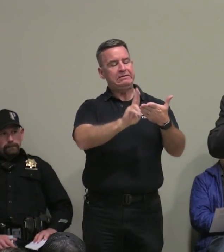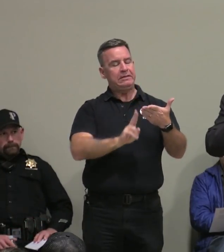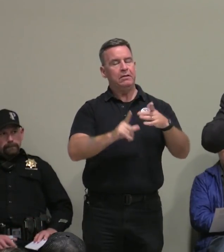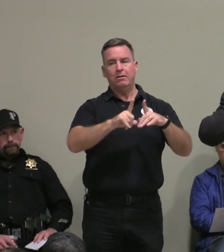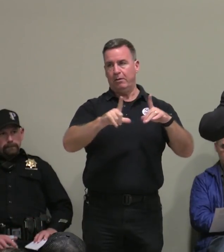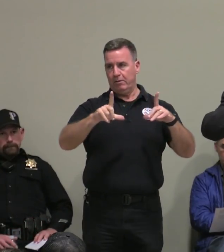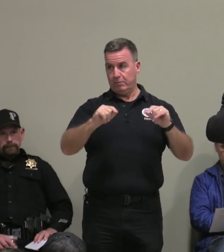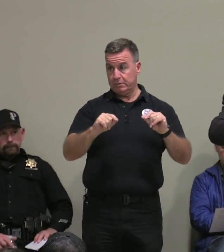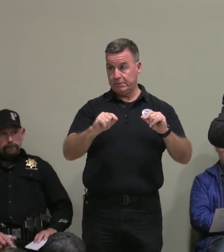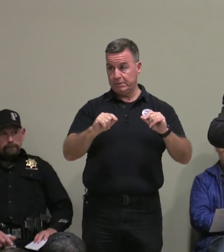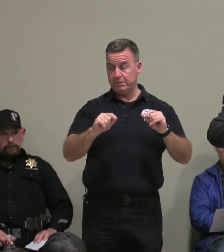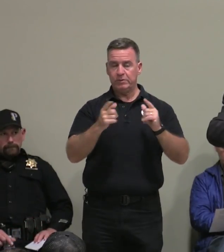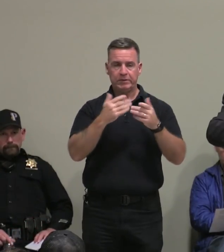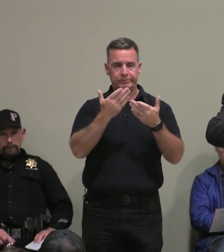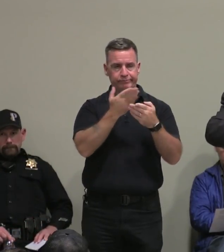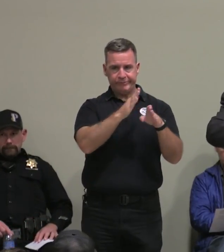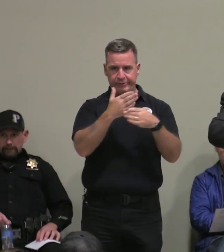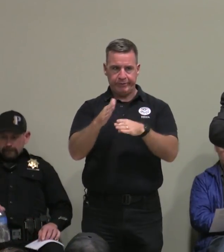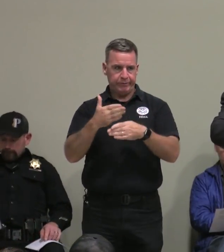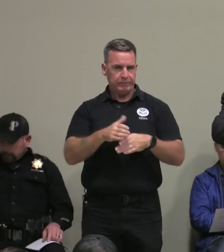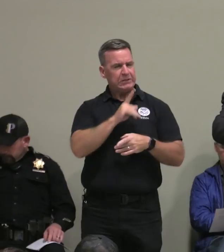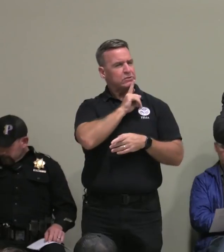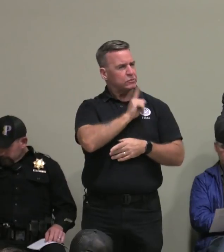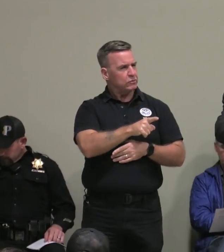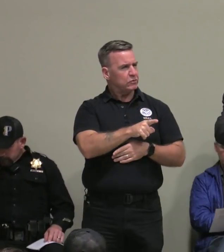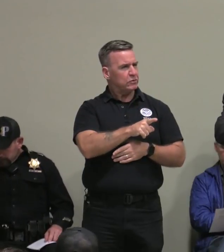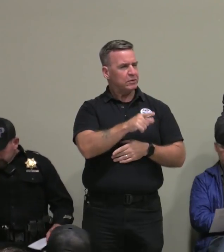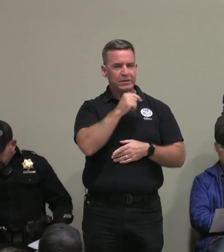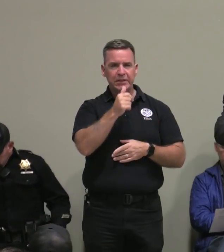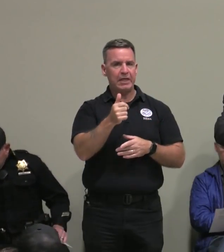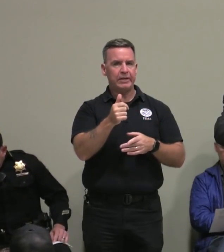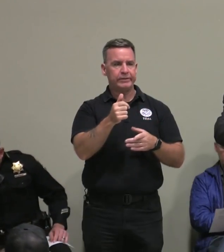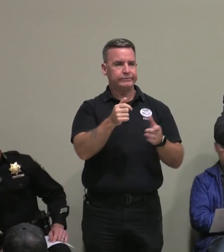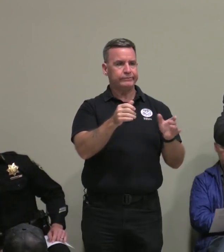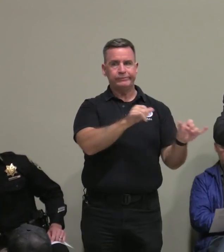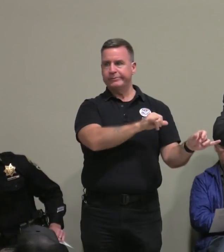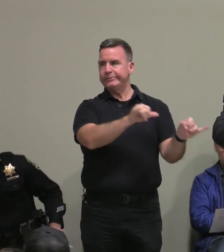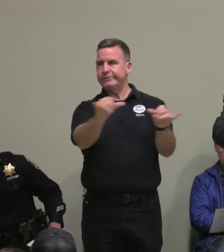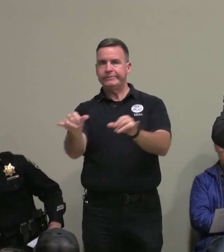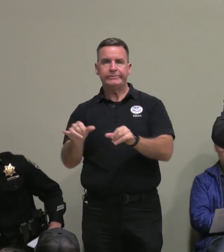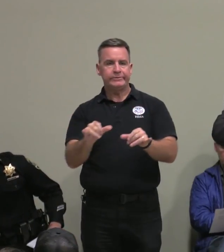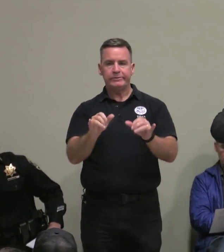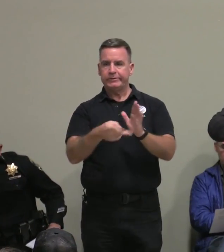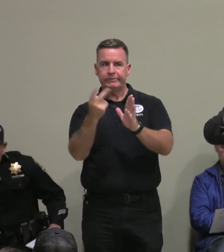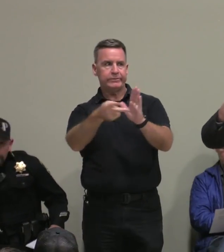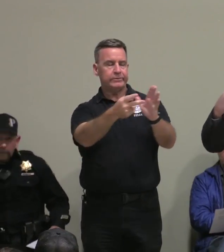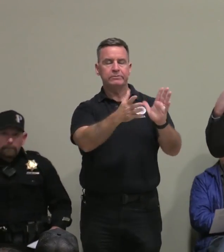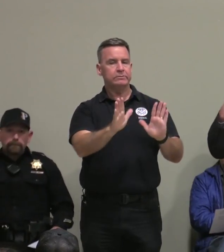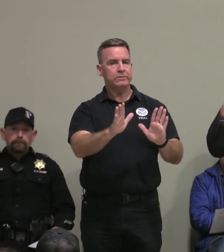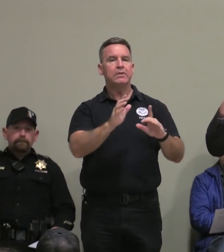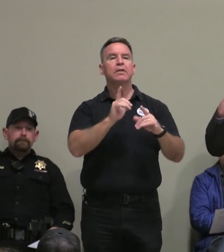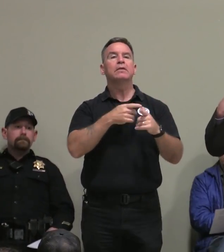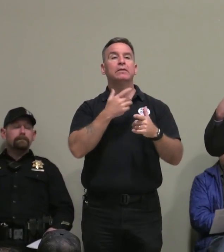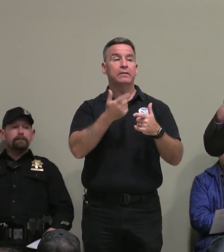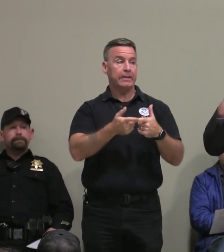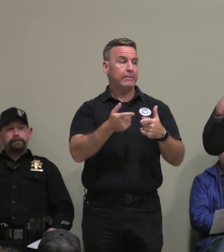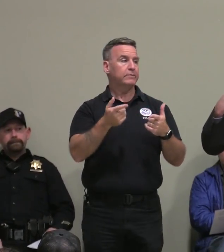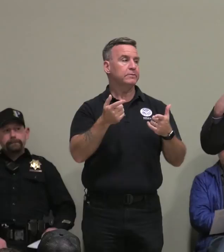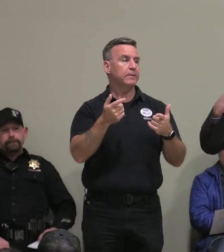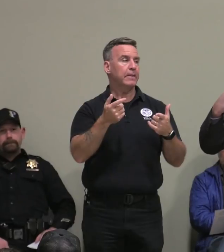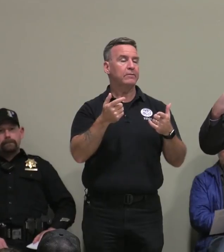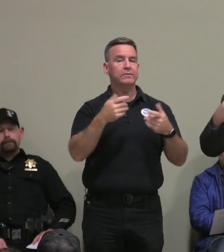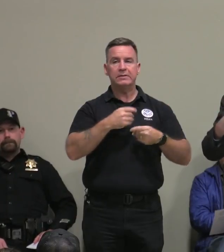card so that we can sort through them and make sure they're not duplicating each other. And then we'll get